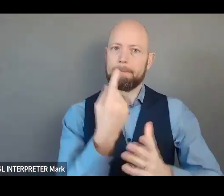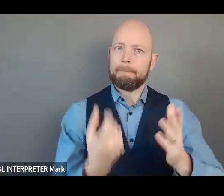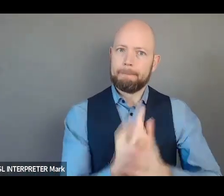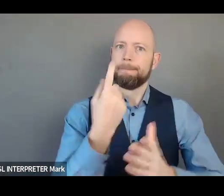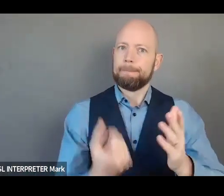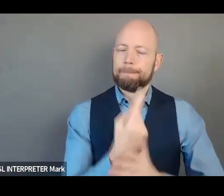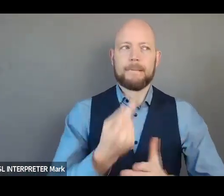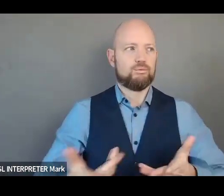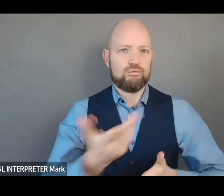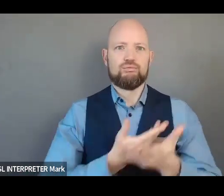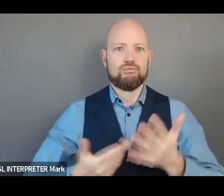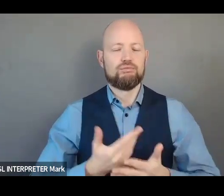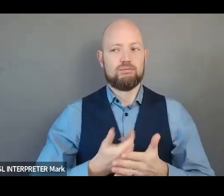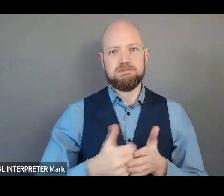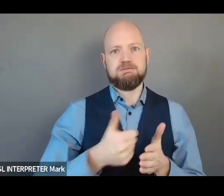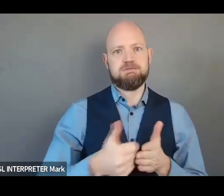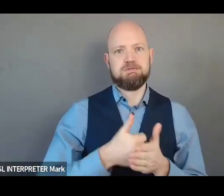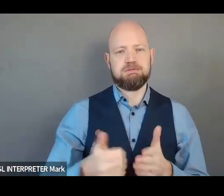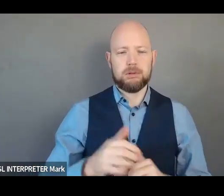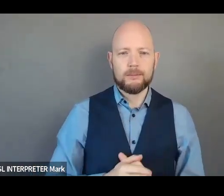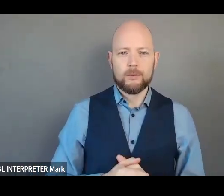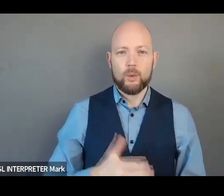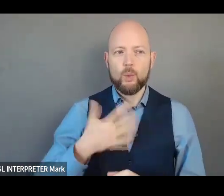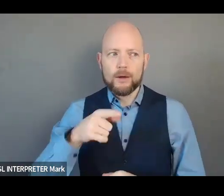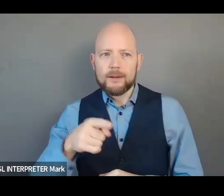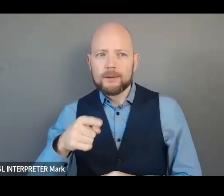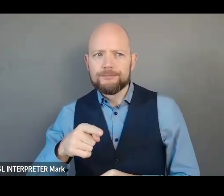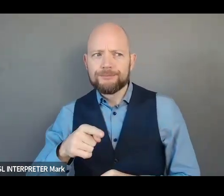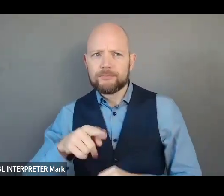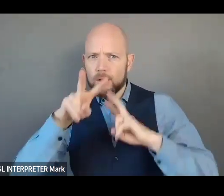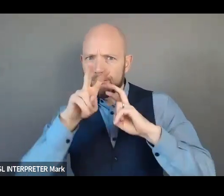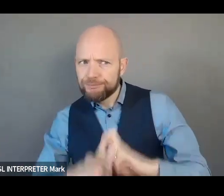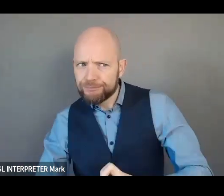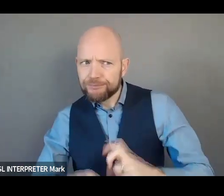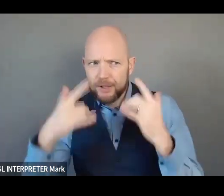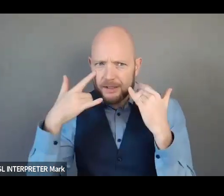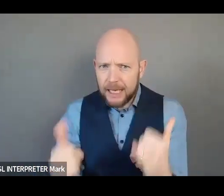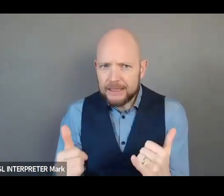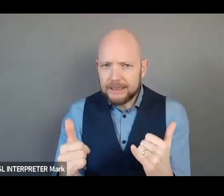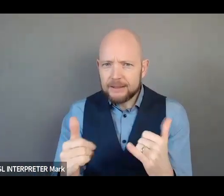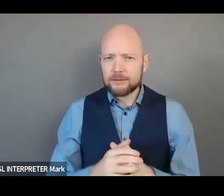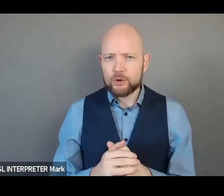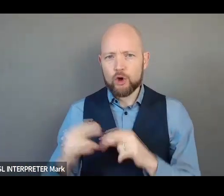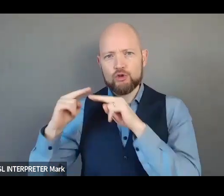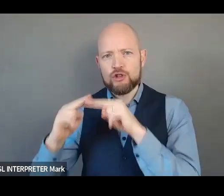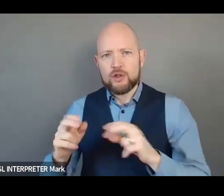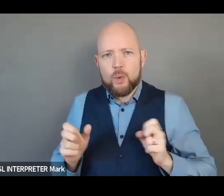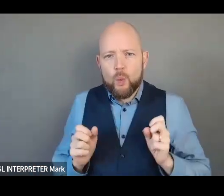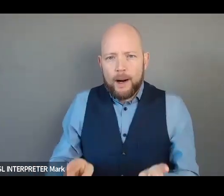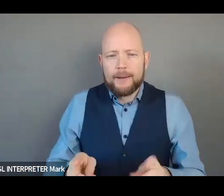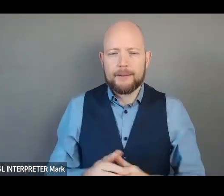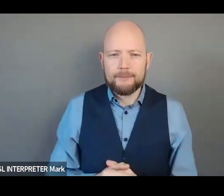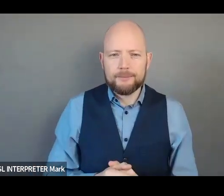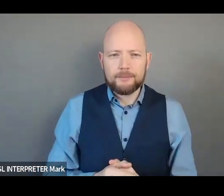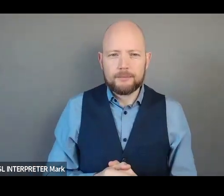explore, not necessarily test in a, you know, like a traditional kind of hypothesis, kind of positive way to do research. Just wanted to